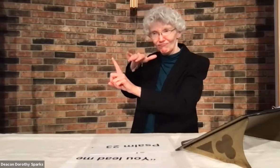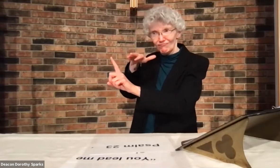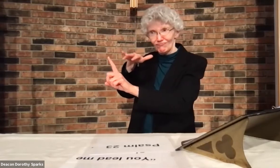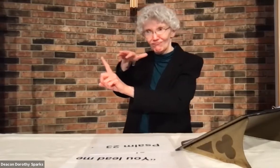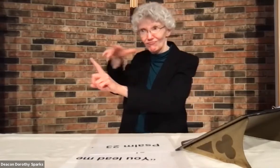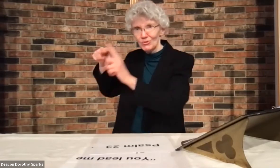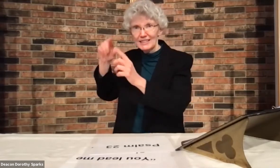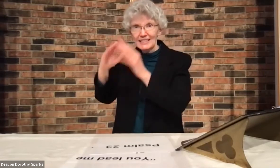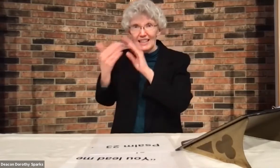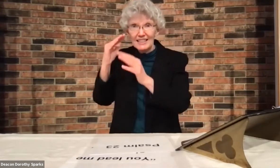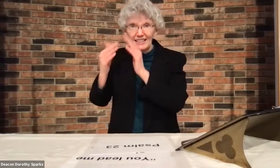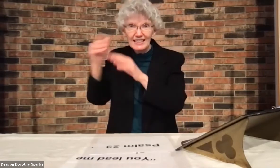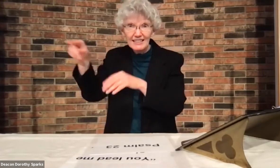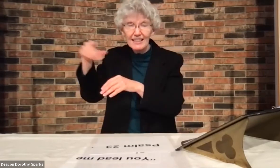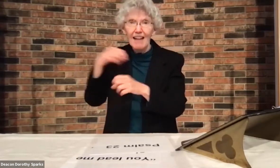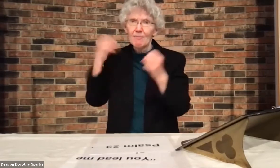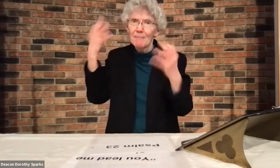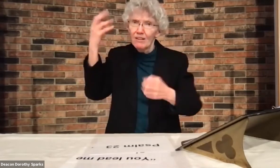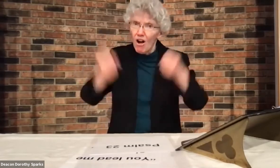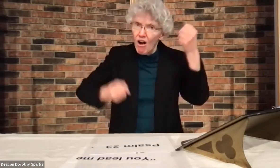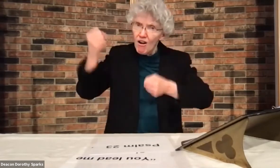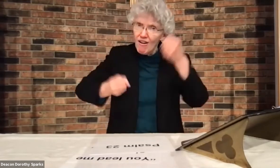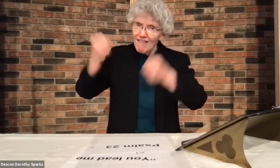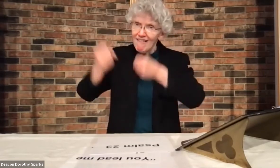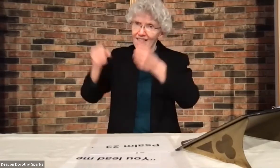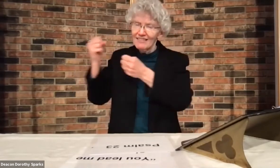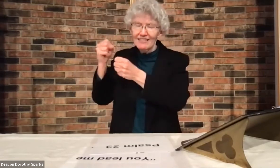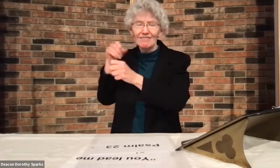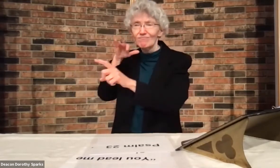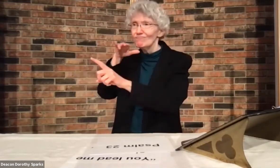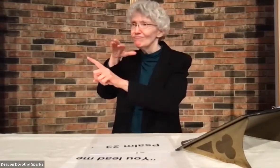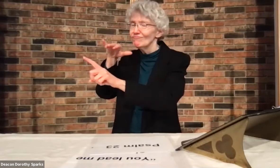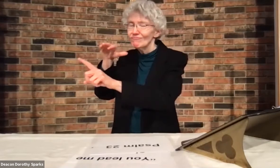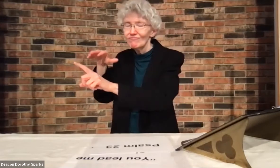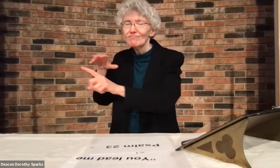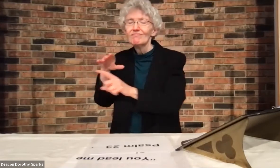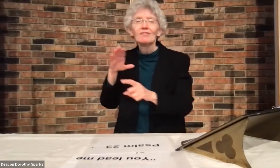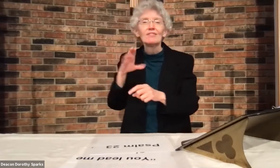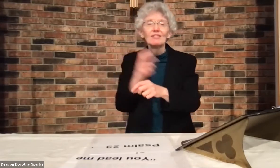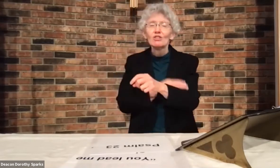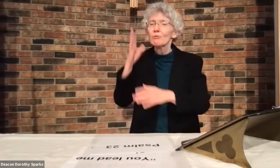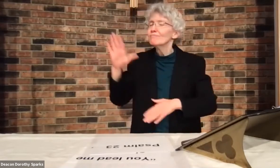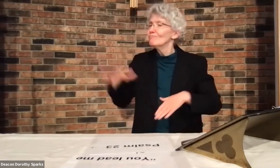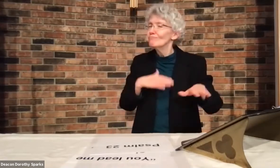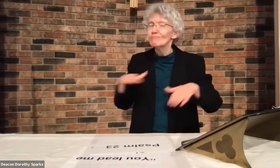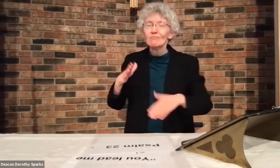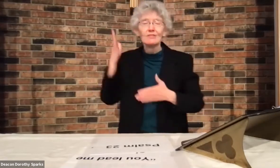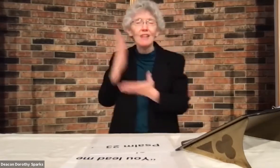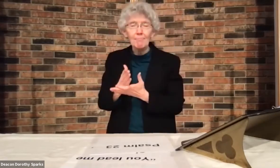about 23 sheep, and they were following the shepherd into a city, and there were lots of cars on the road.